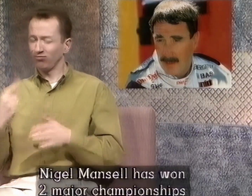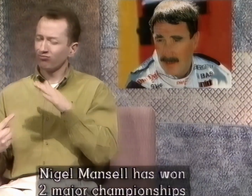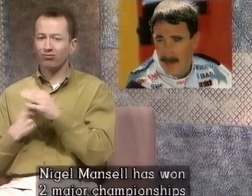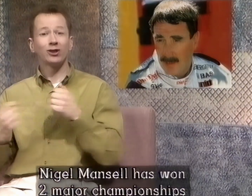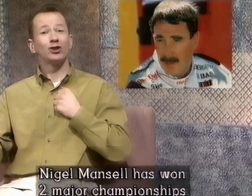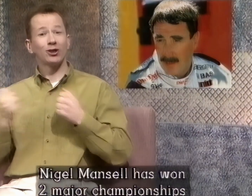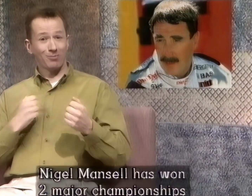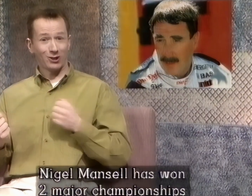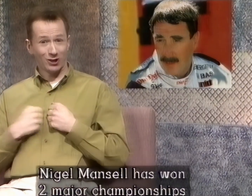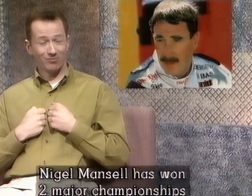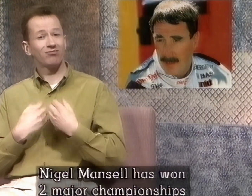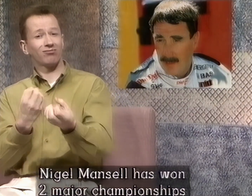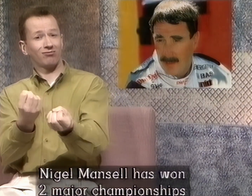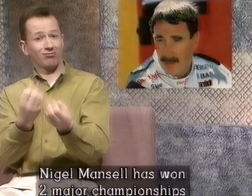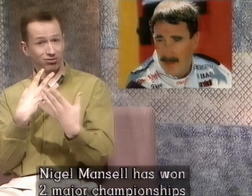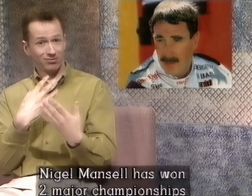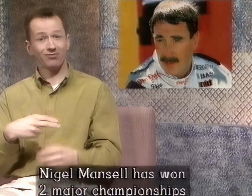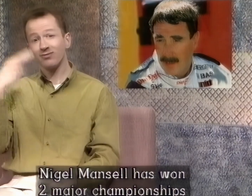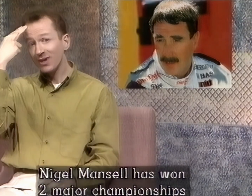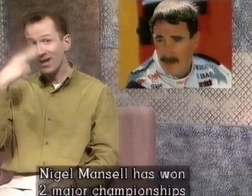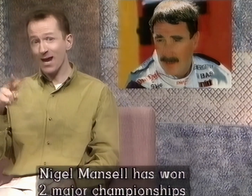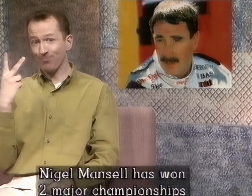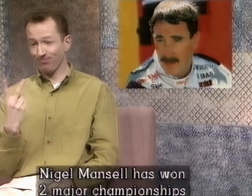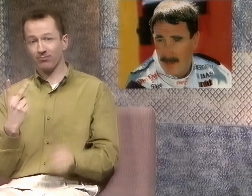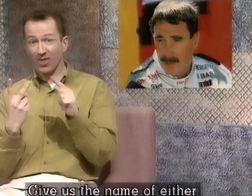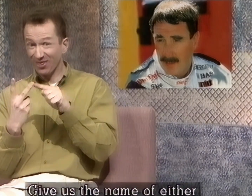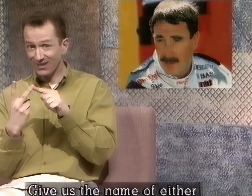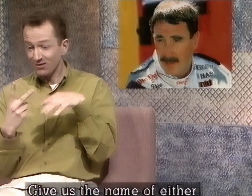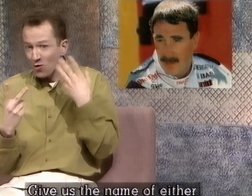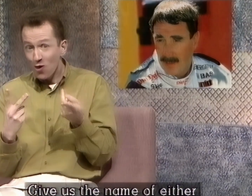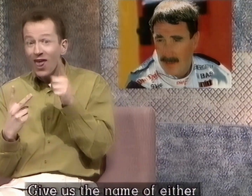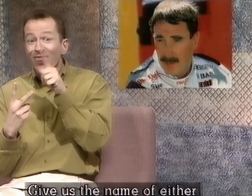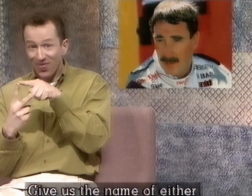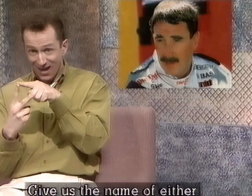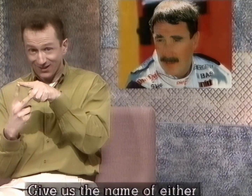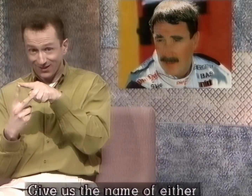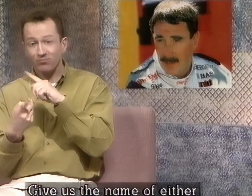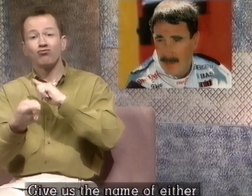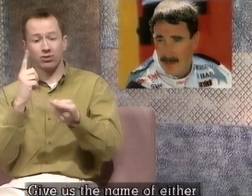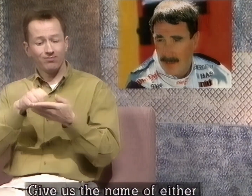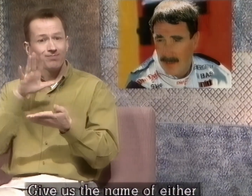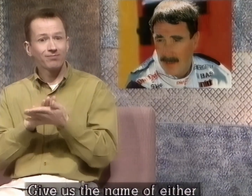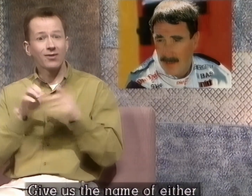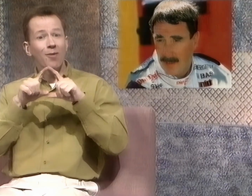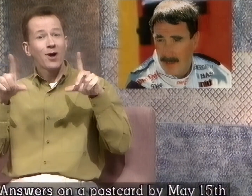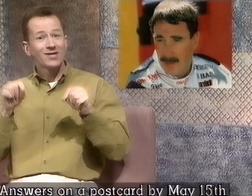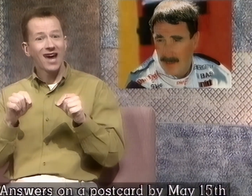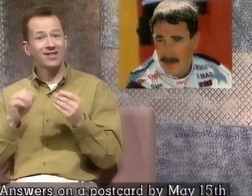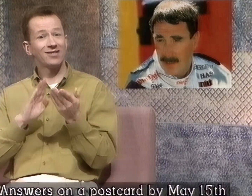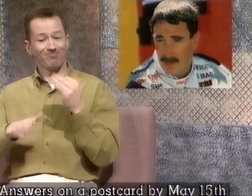question. Nigel Mansell has won 2 major championships. Please give us the name of either. Answers on a postcard